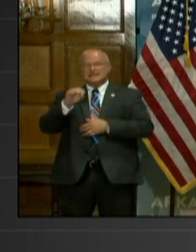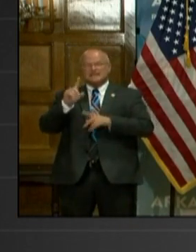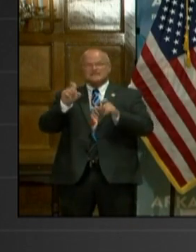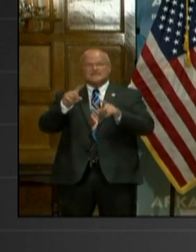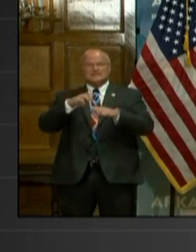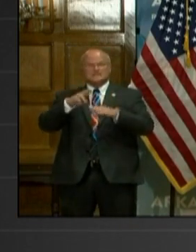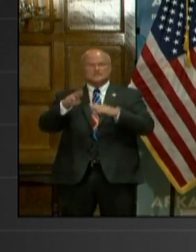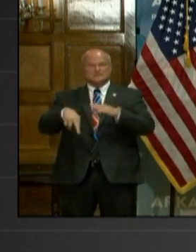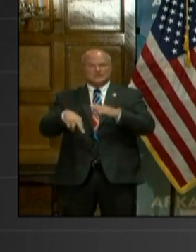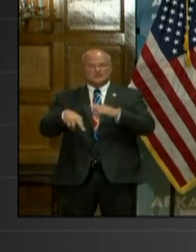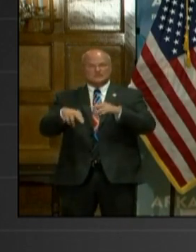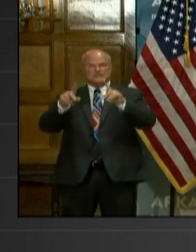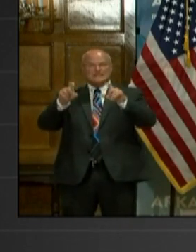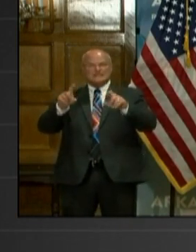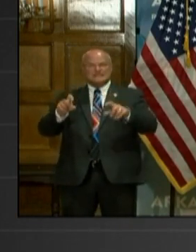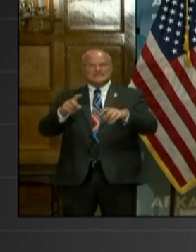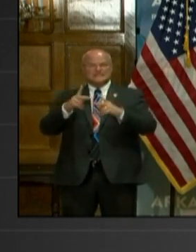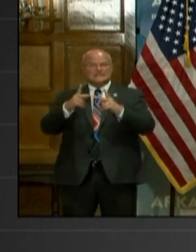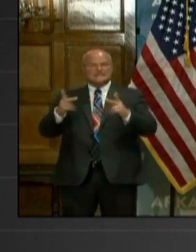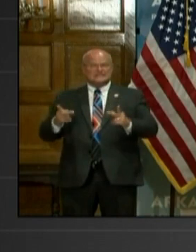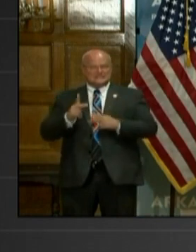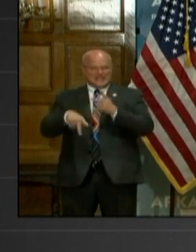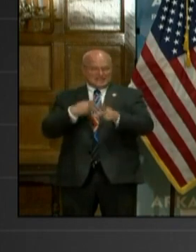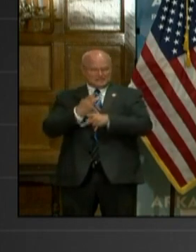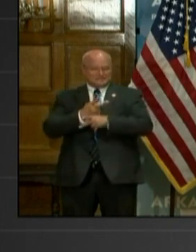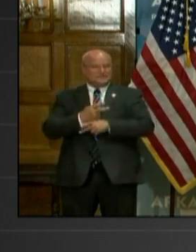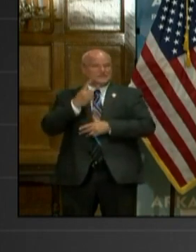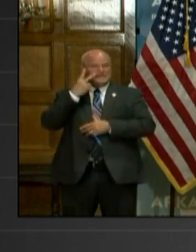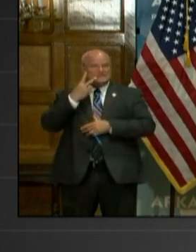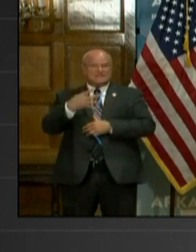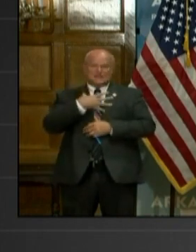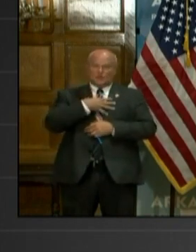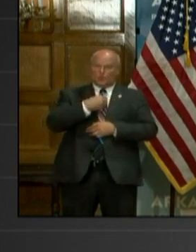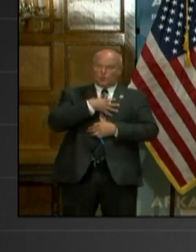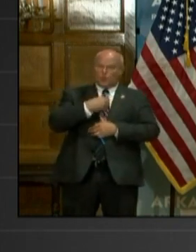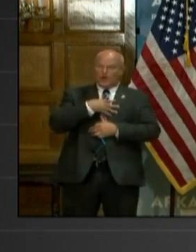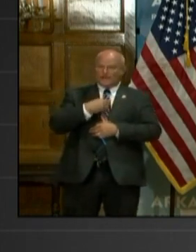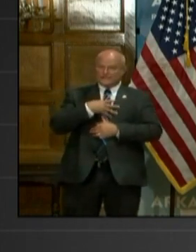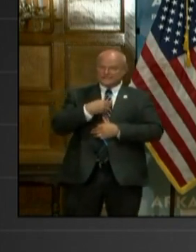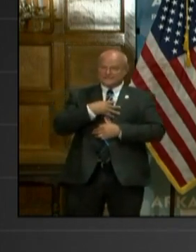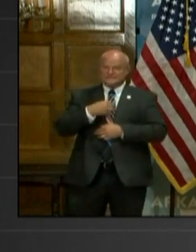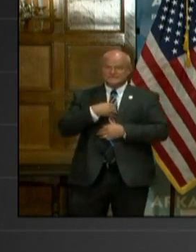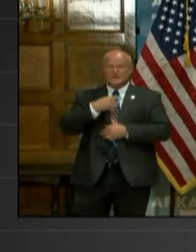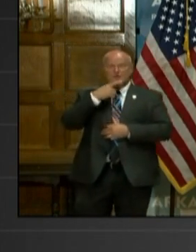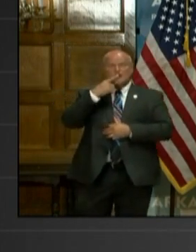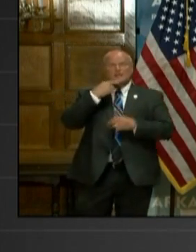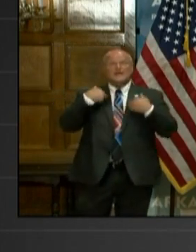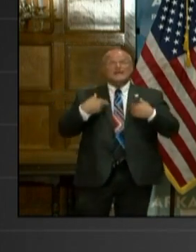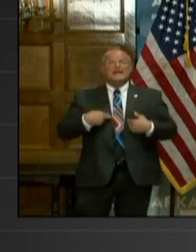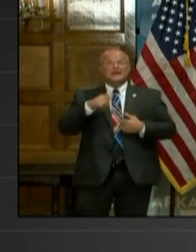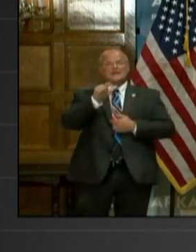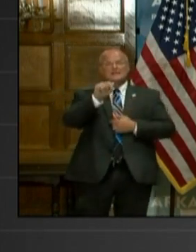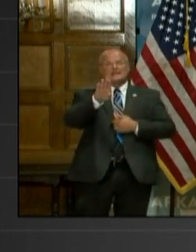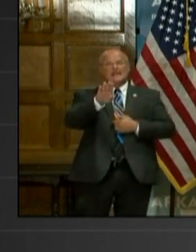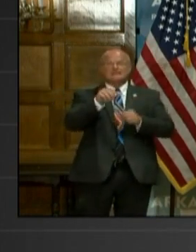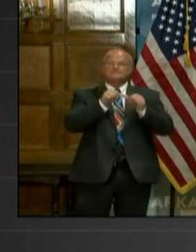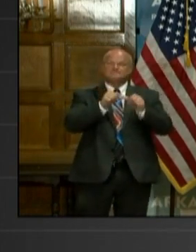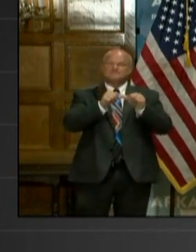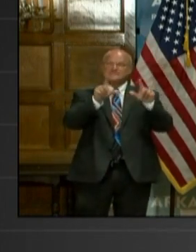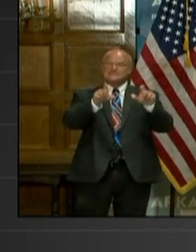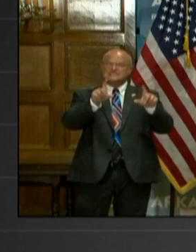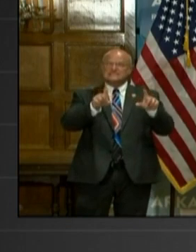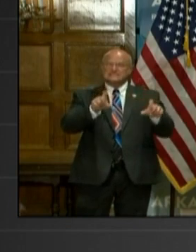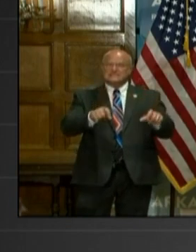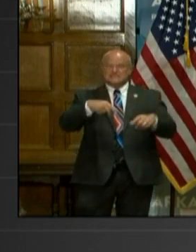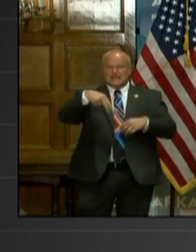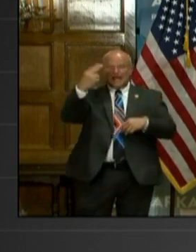the testing facility type. And you can see that in white is our public health lab that continues to test